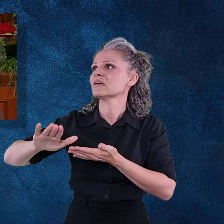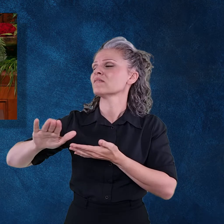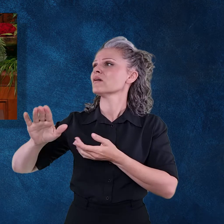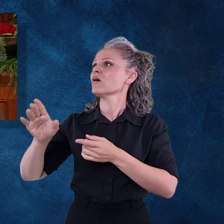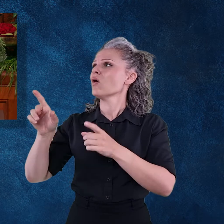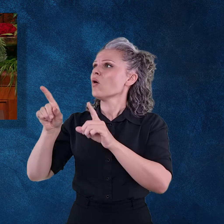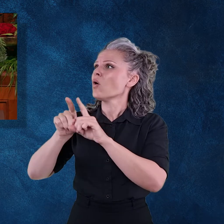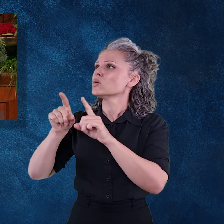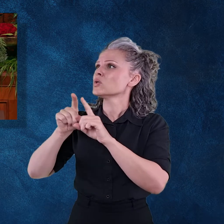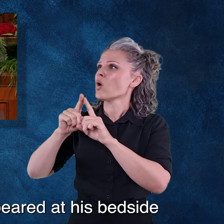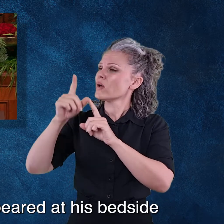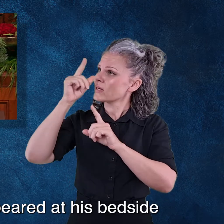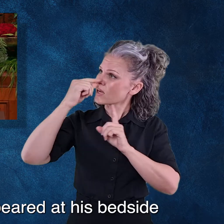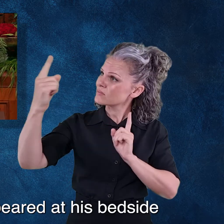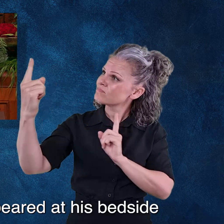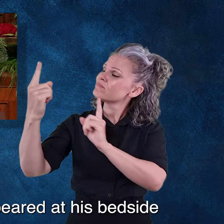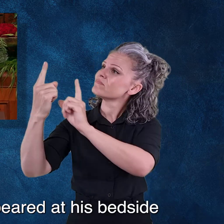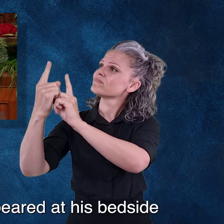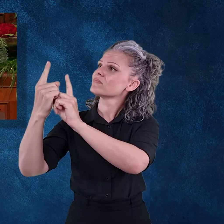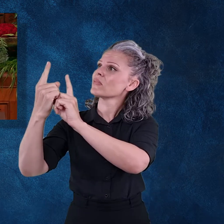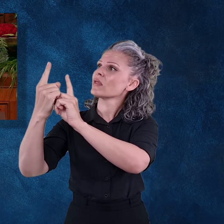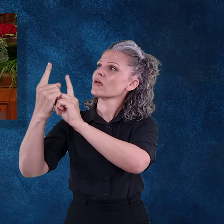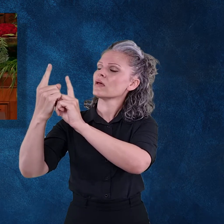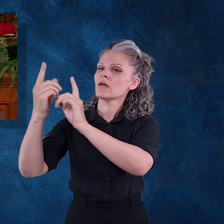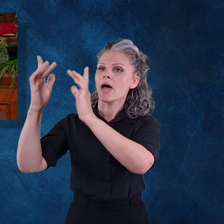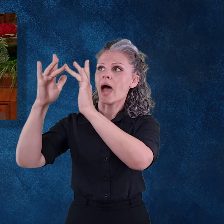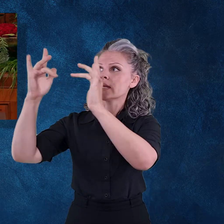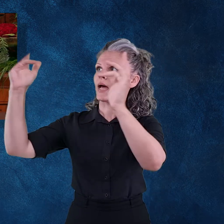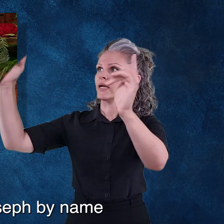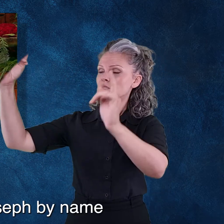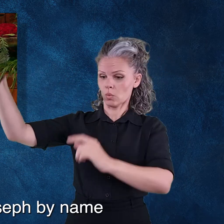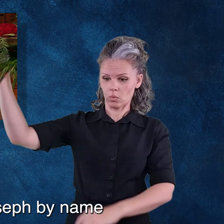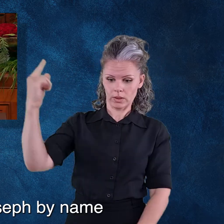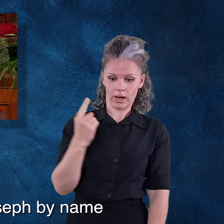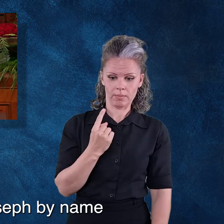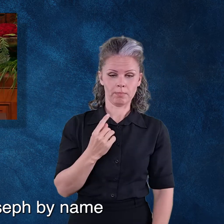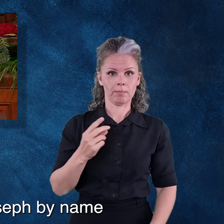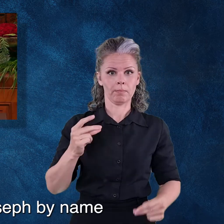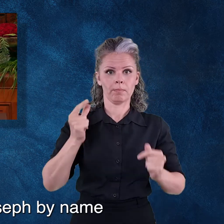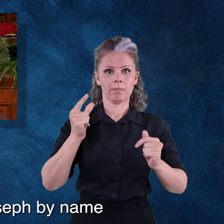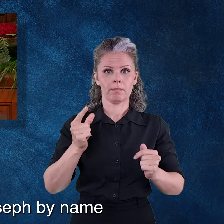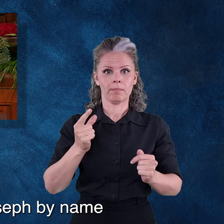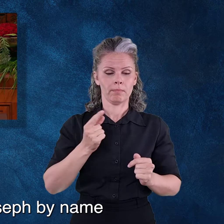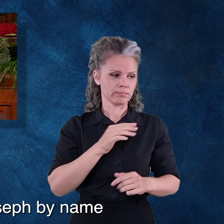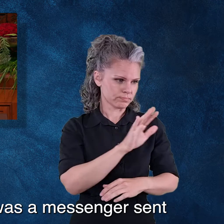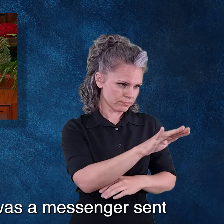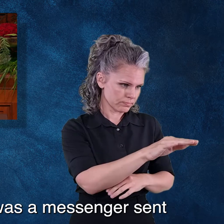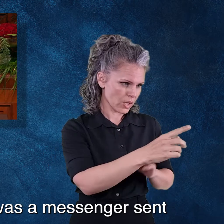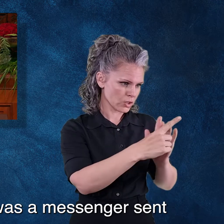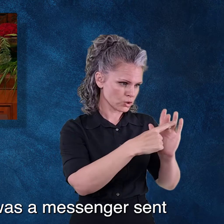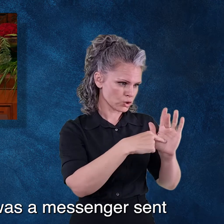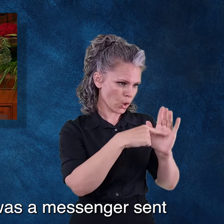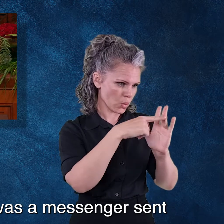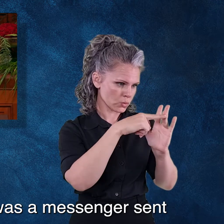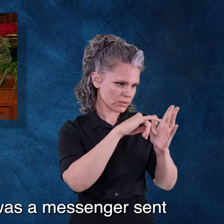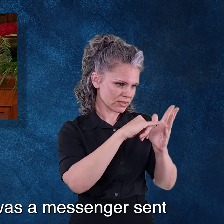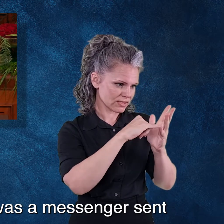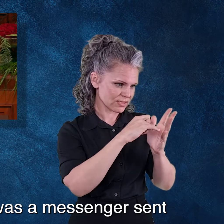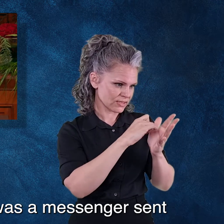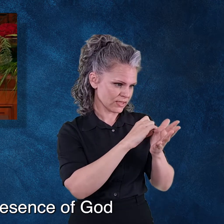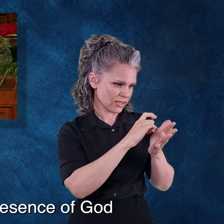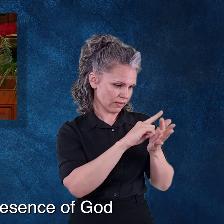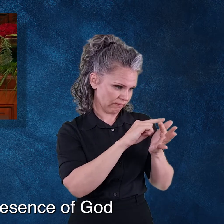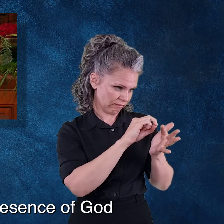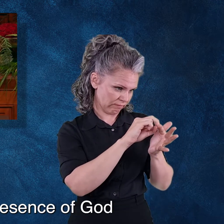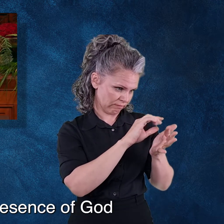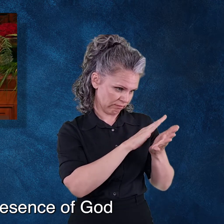God. A personage appeared at his bedside, called Joseph by name, and declared he was a messenger